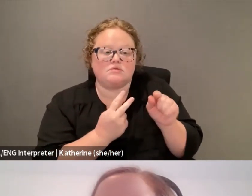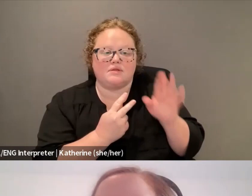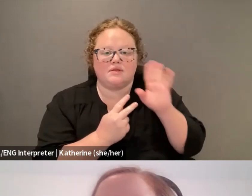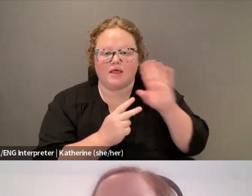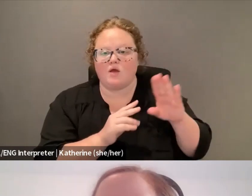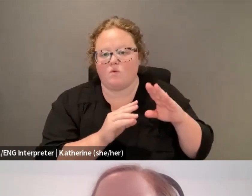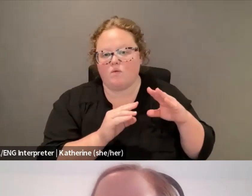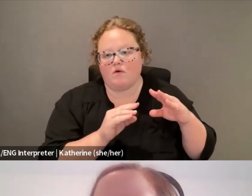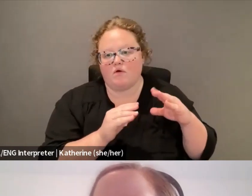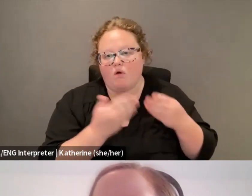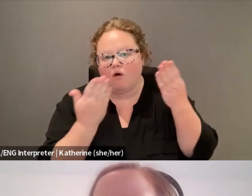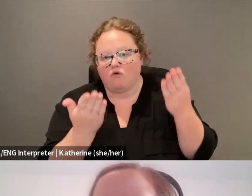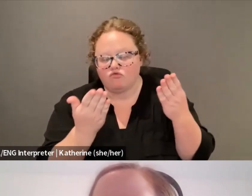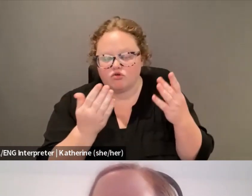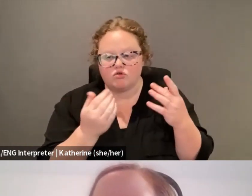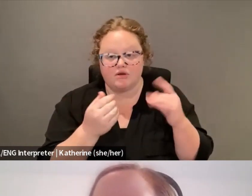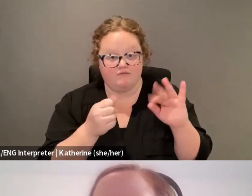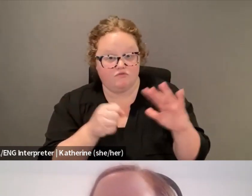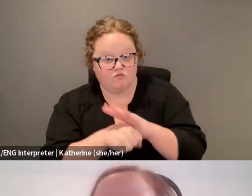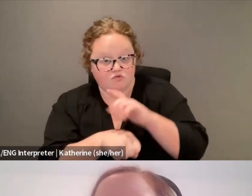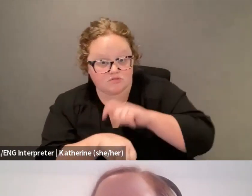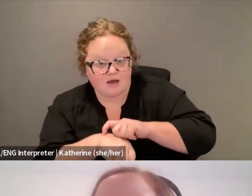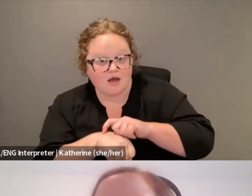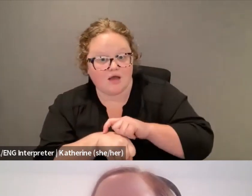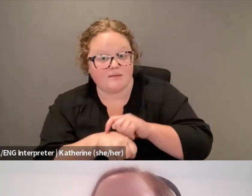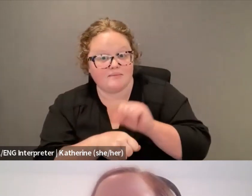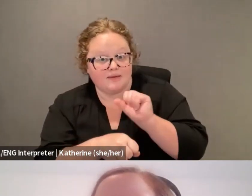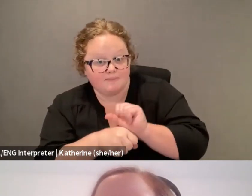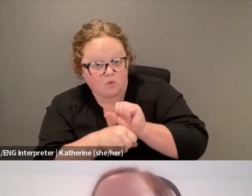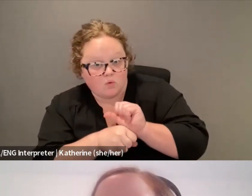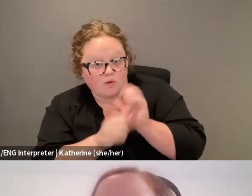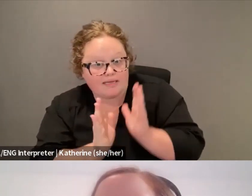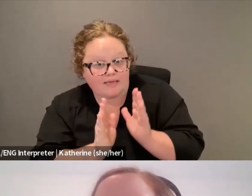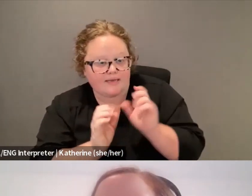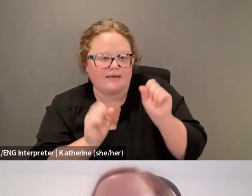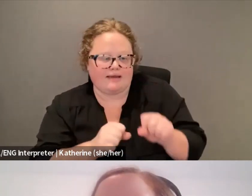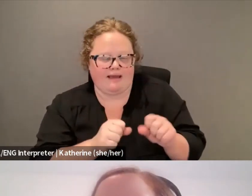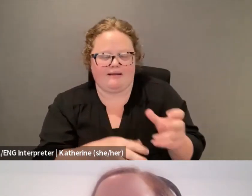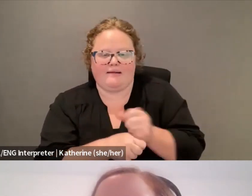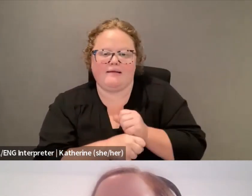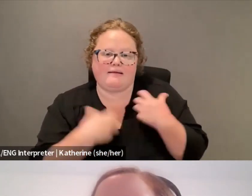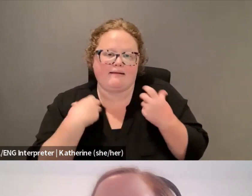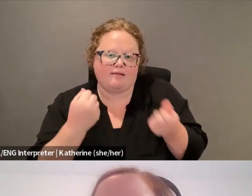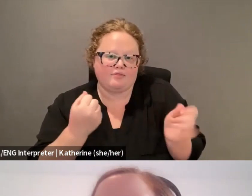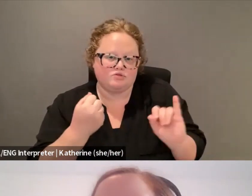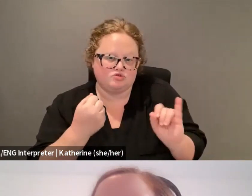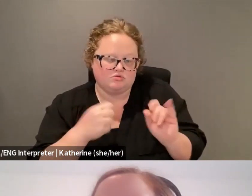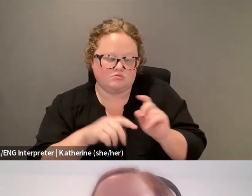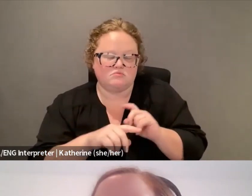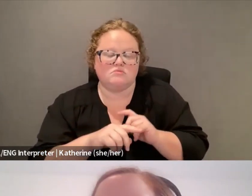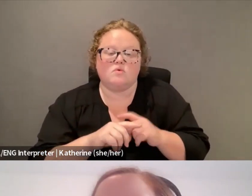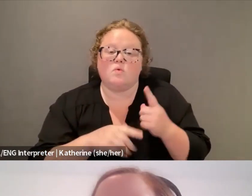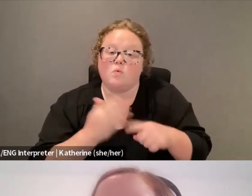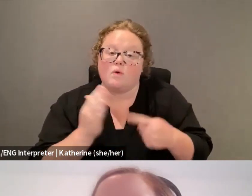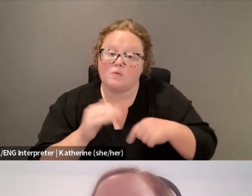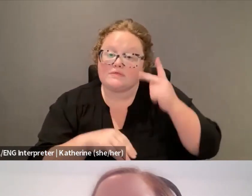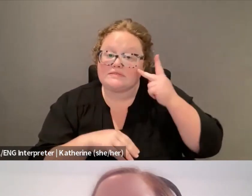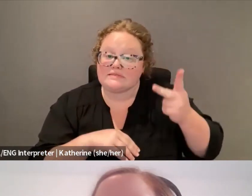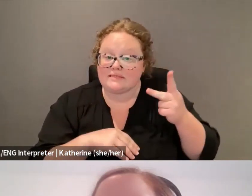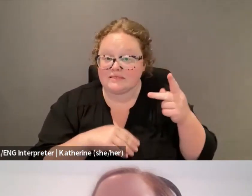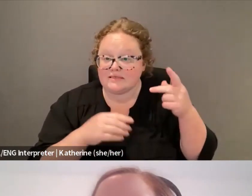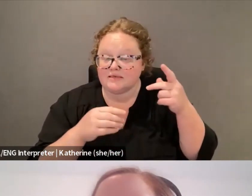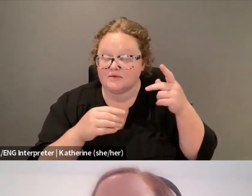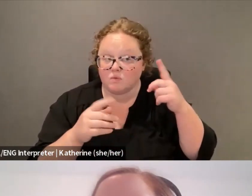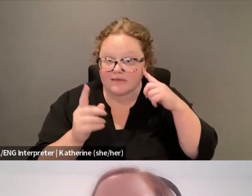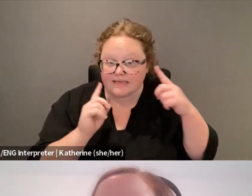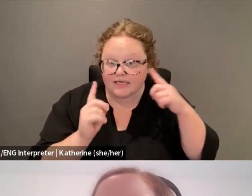option for full-time employees to participate in a health plan. What we can see sometimes, or what we often hear happening, is that the